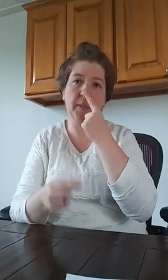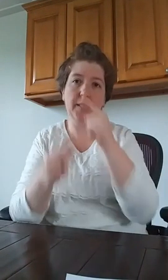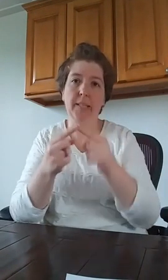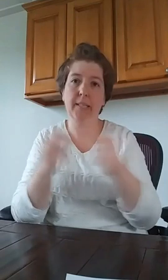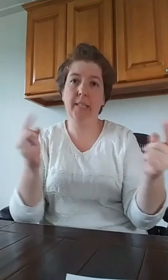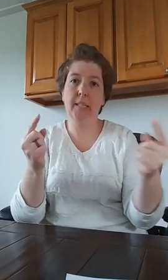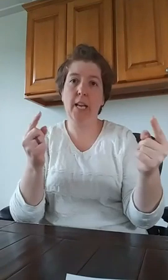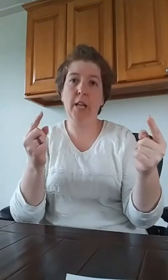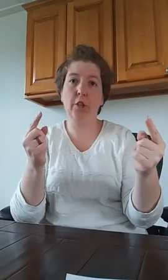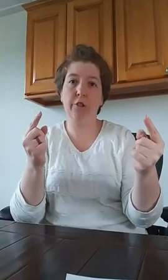it allergic